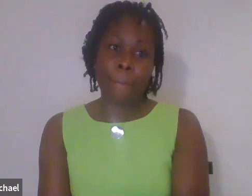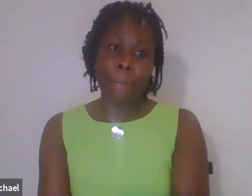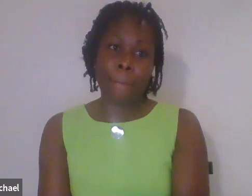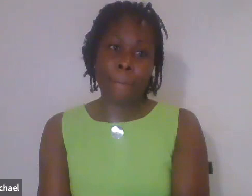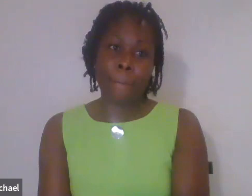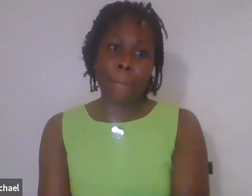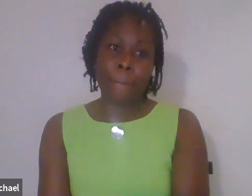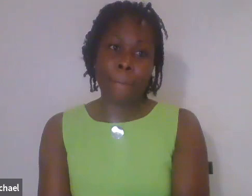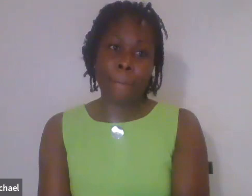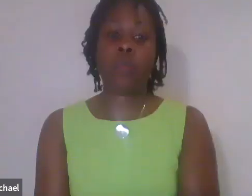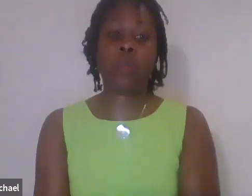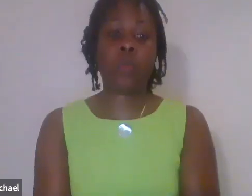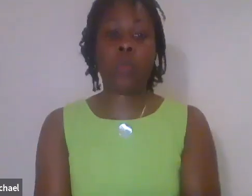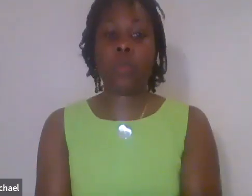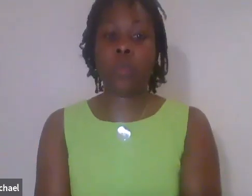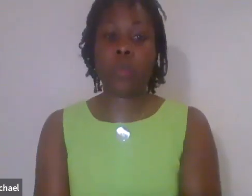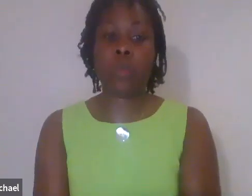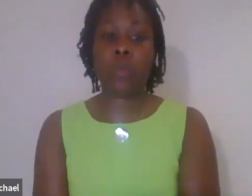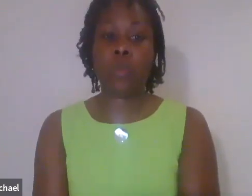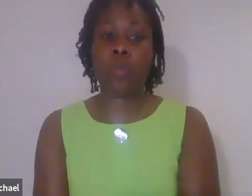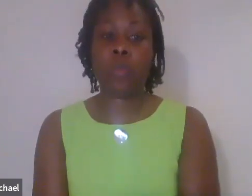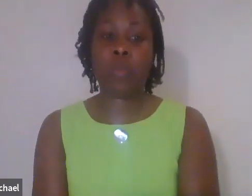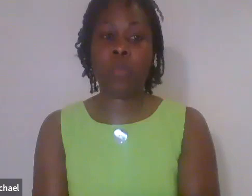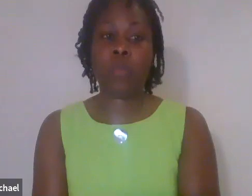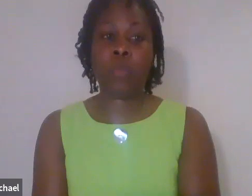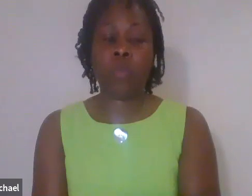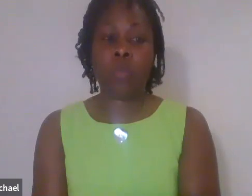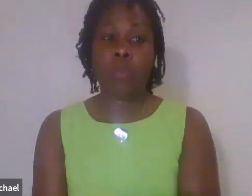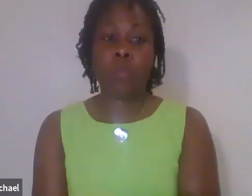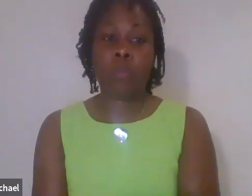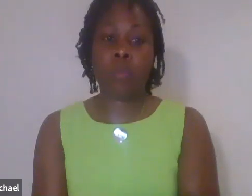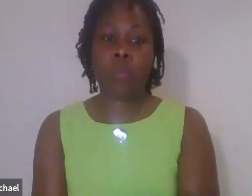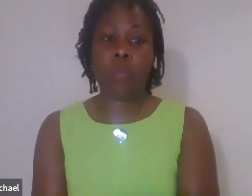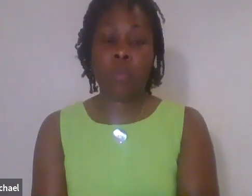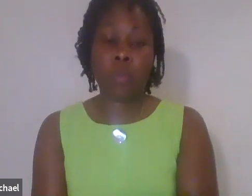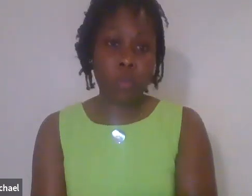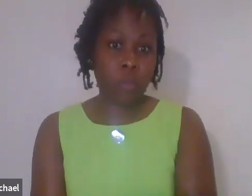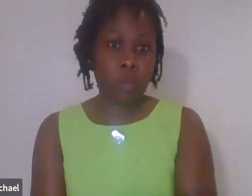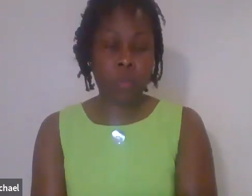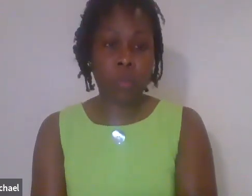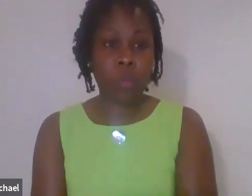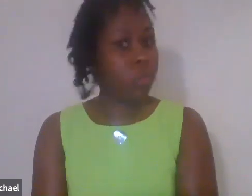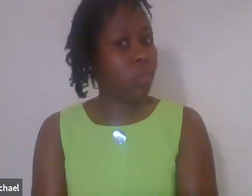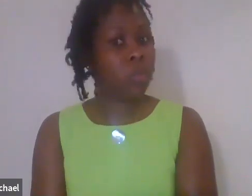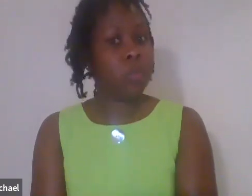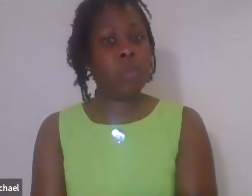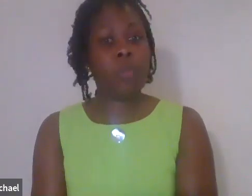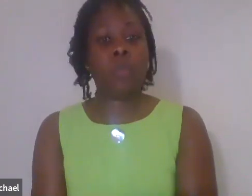a few things, and I'll come back with like my last two questions to Ashura, and there's a chance